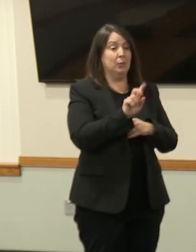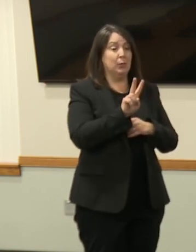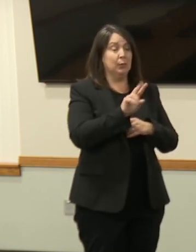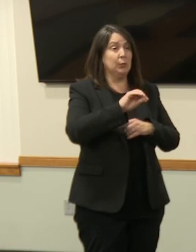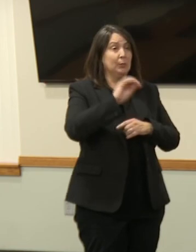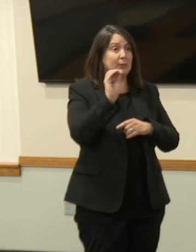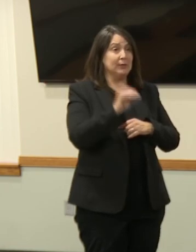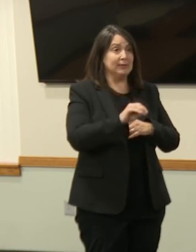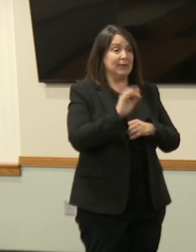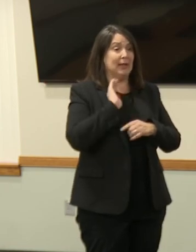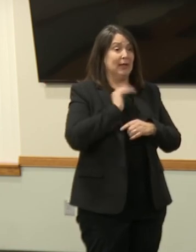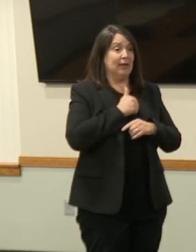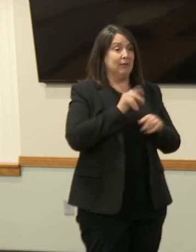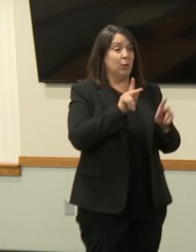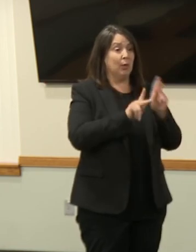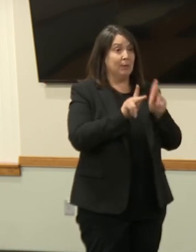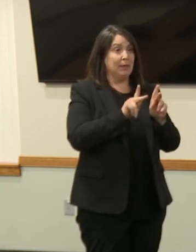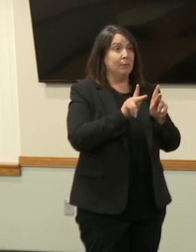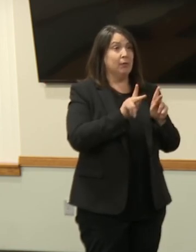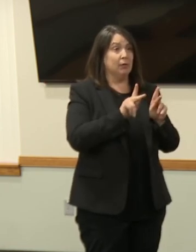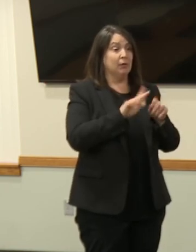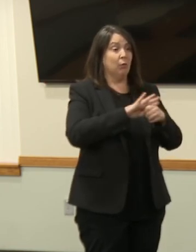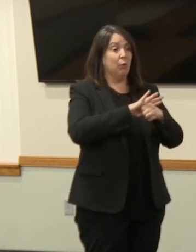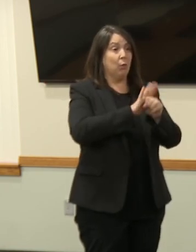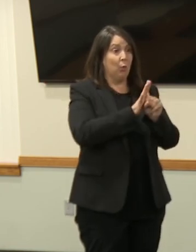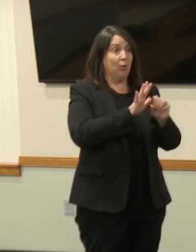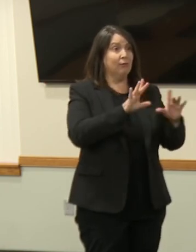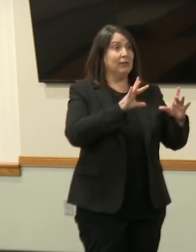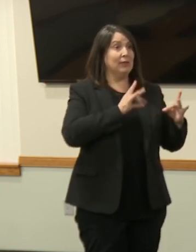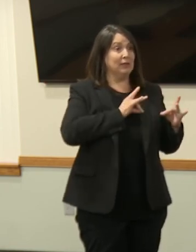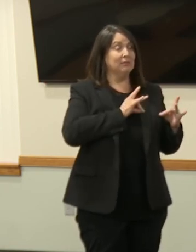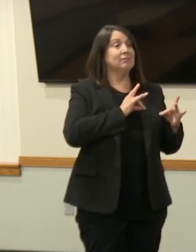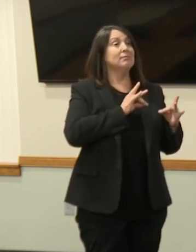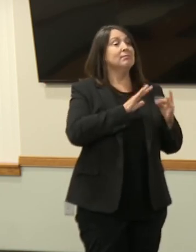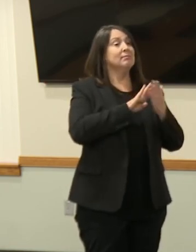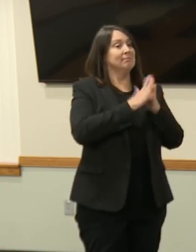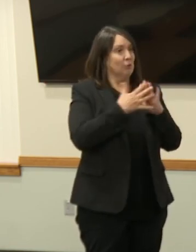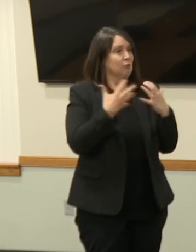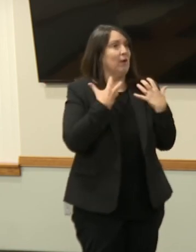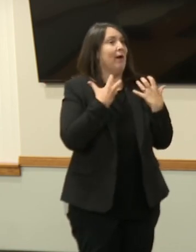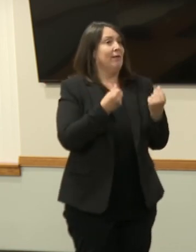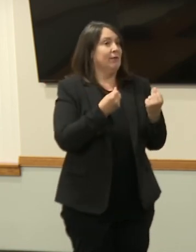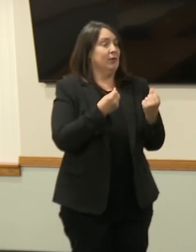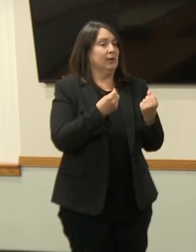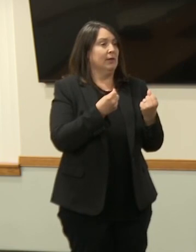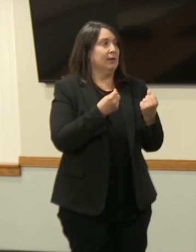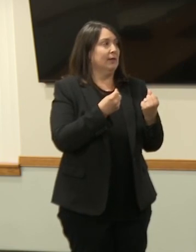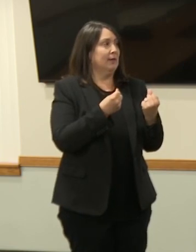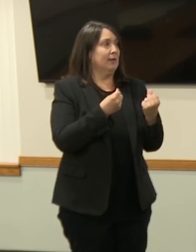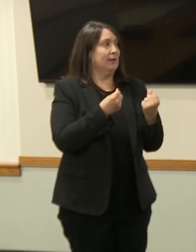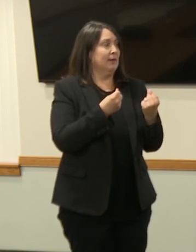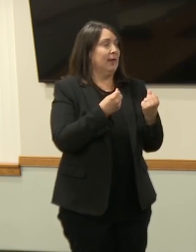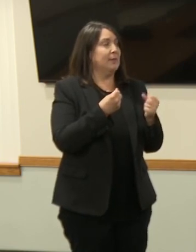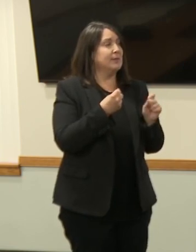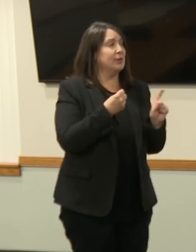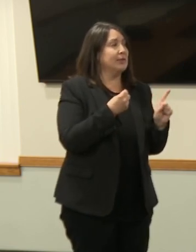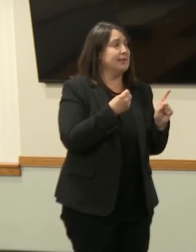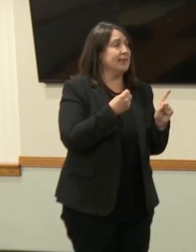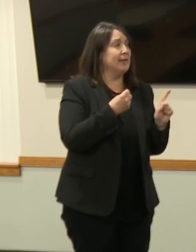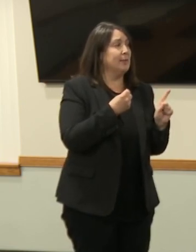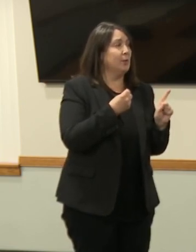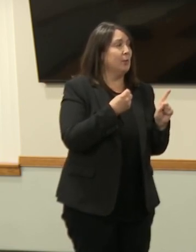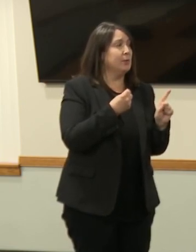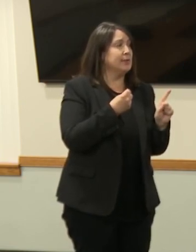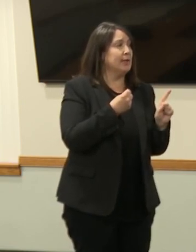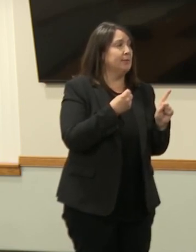81.2% of our cases are considered recovered, while 16.7% are at home and isolating. I'm sorry,